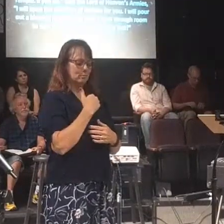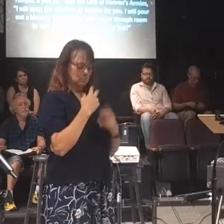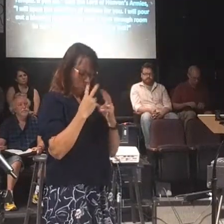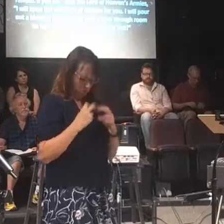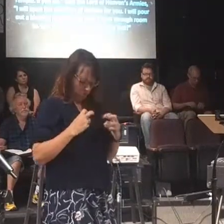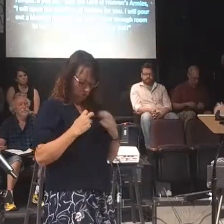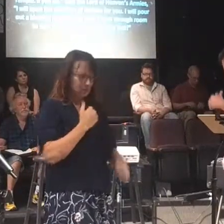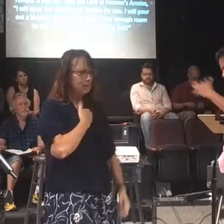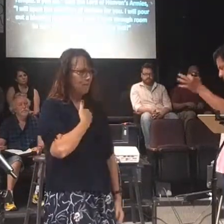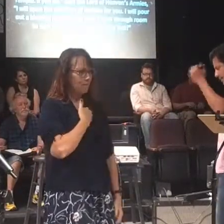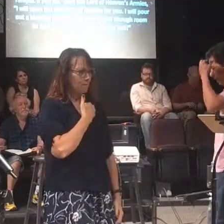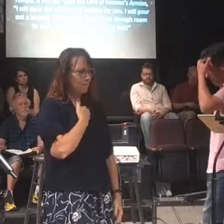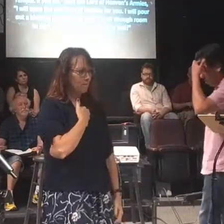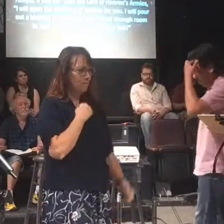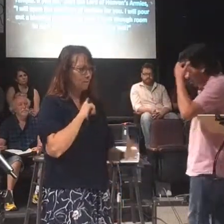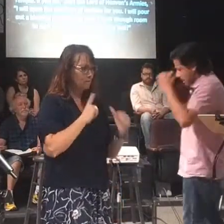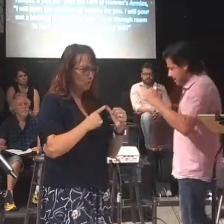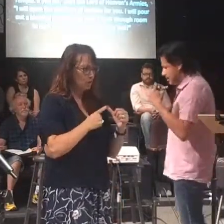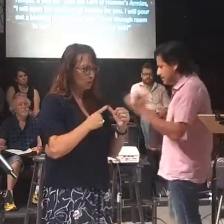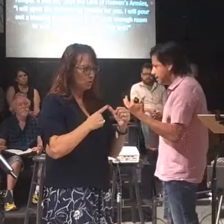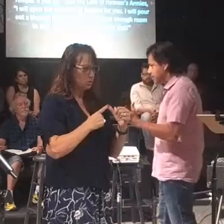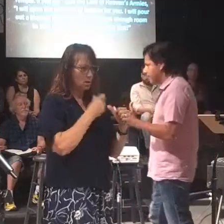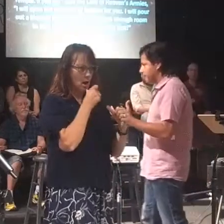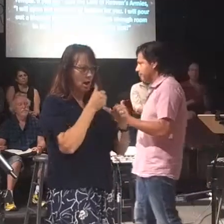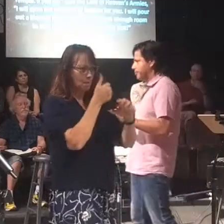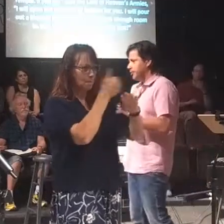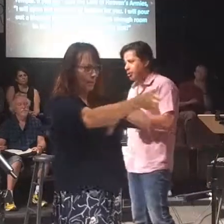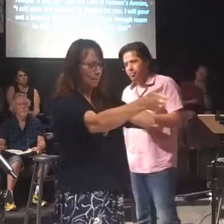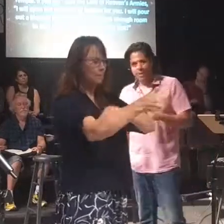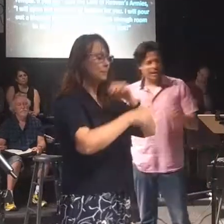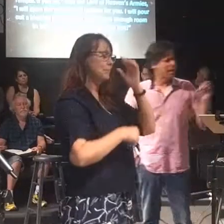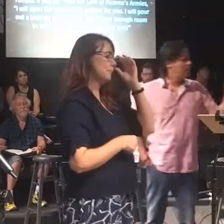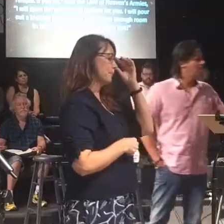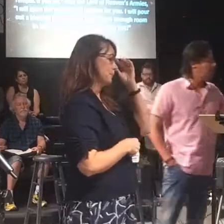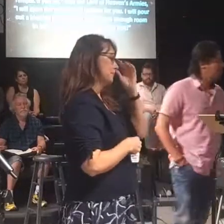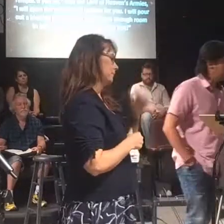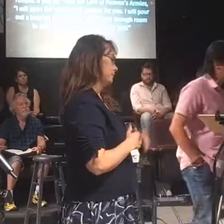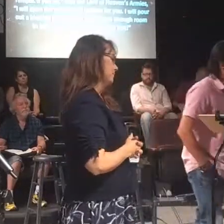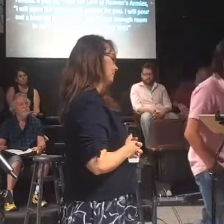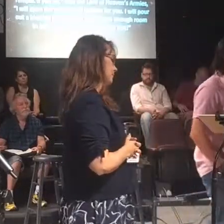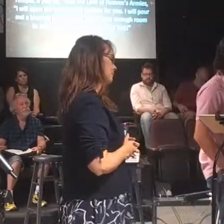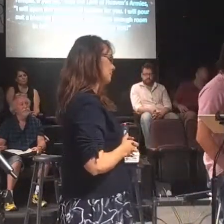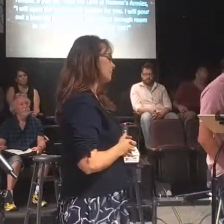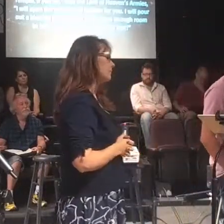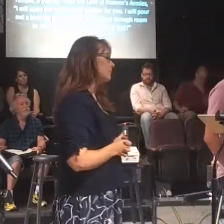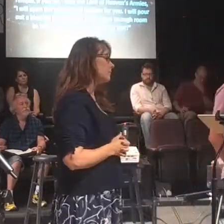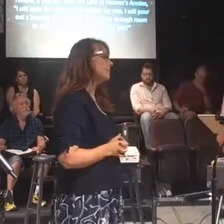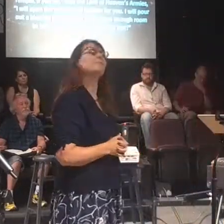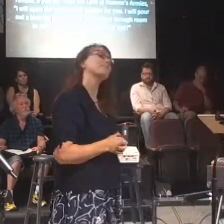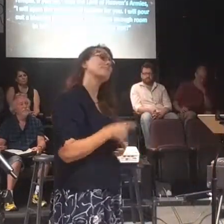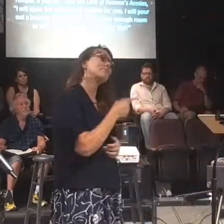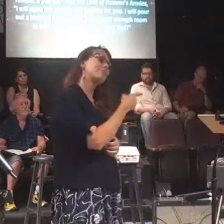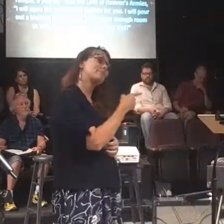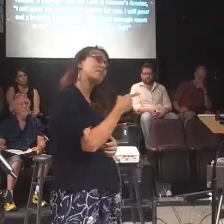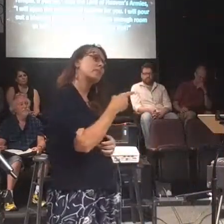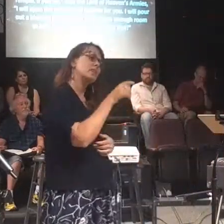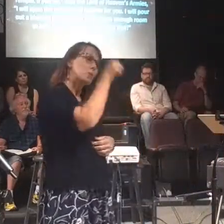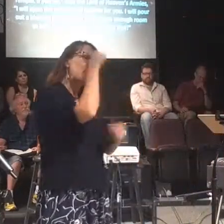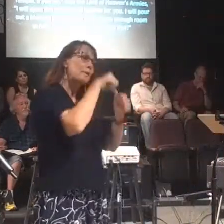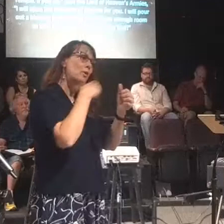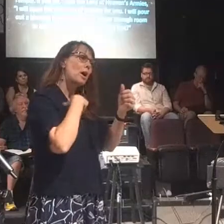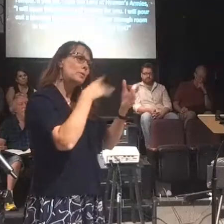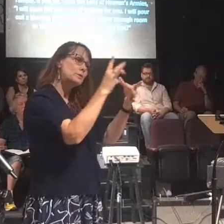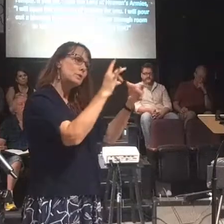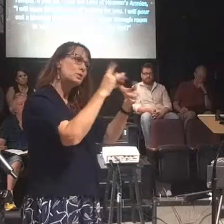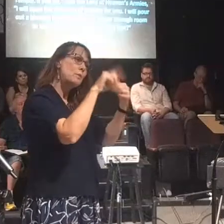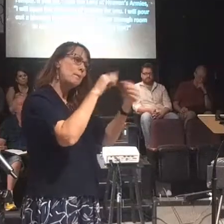So, you know, as I said, about a decade ago, at the season of, you know, like clockwork midlife crisis, I was about 41,